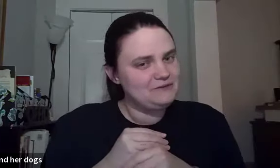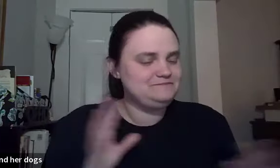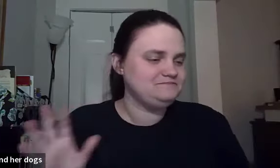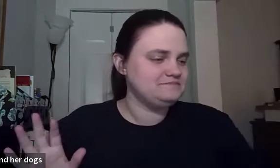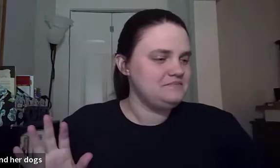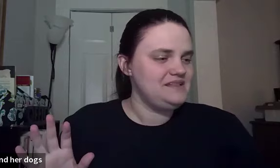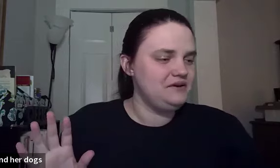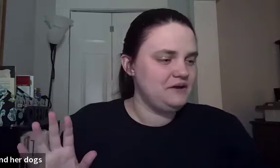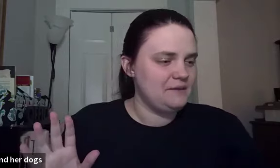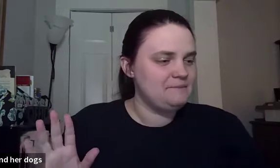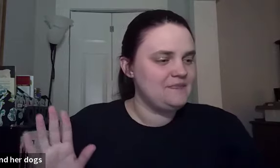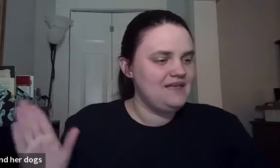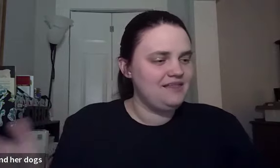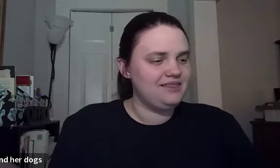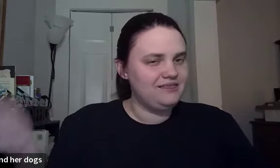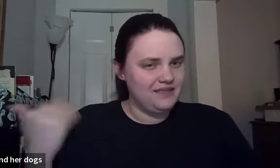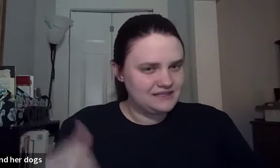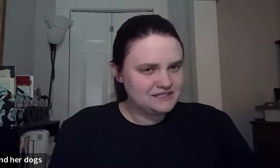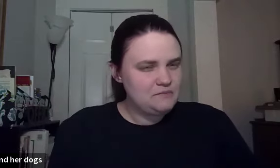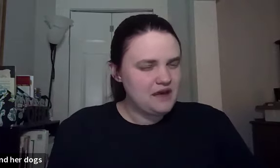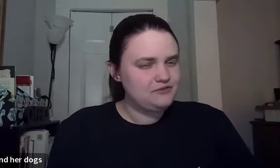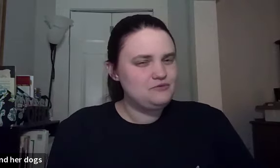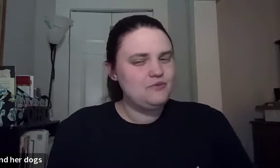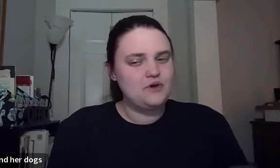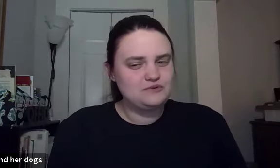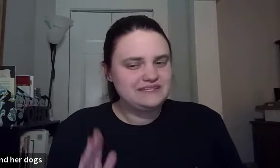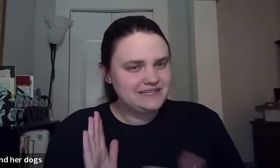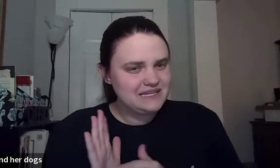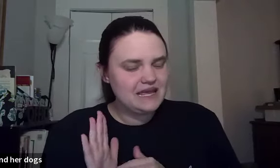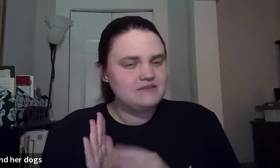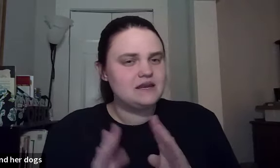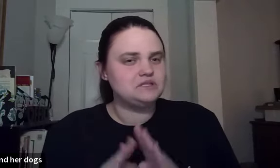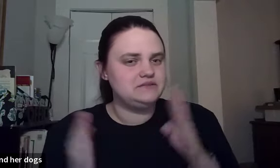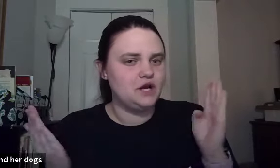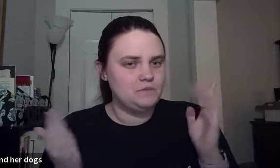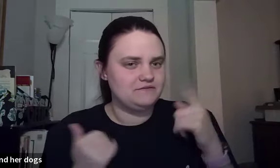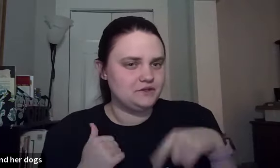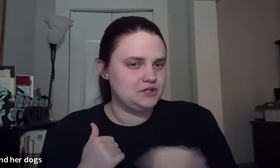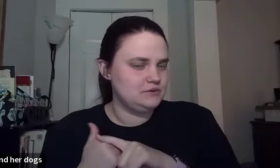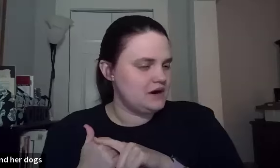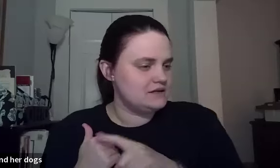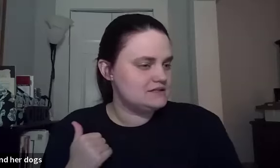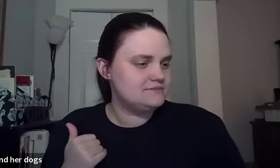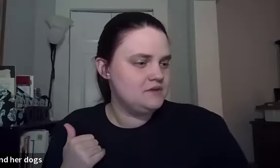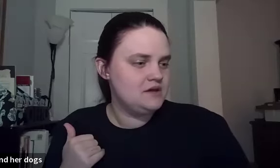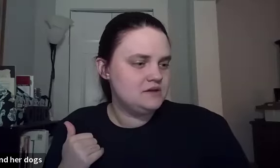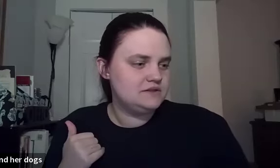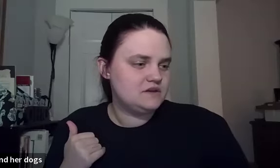there. Okay, let's go back through those again, and then I'll leave it open for you guys. So